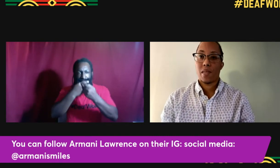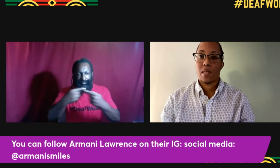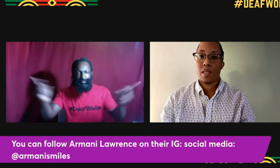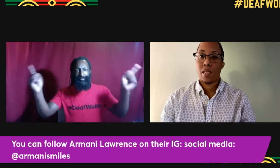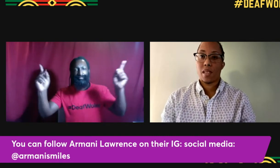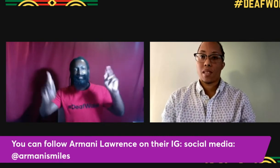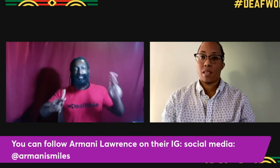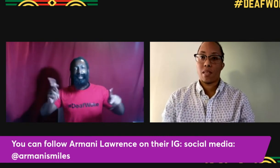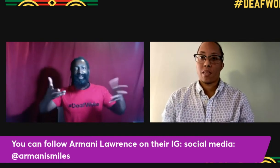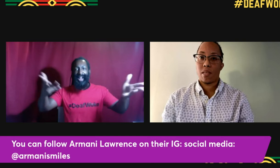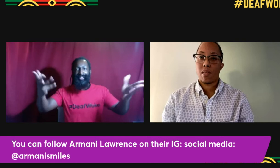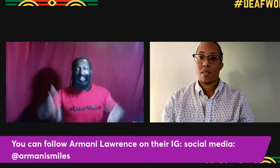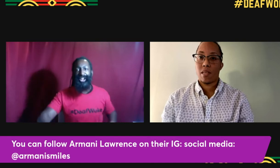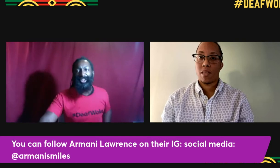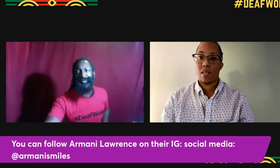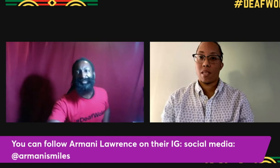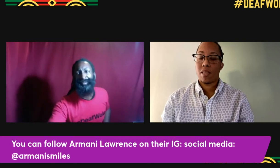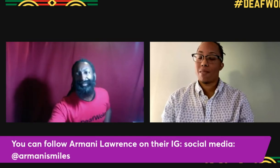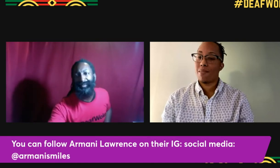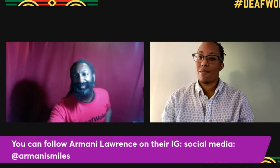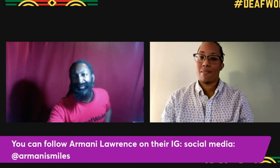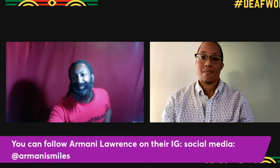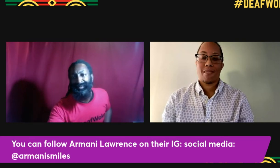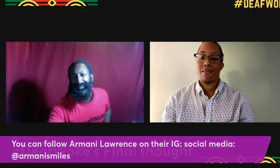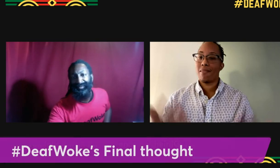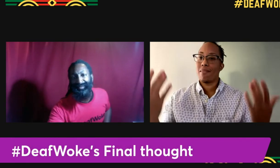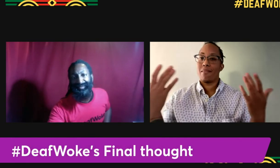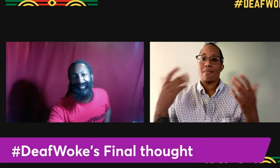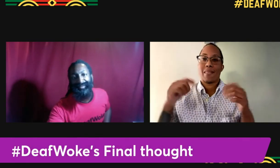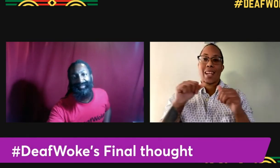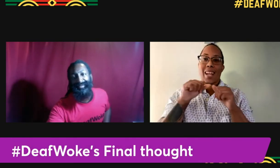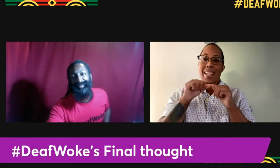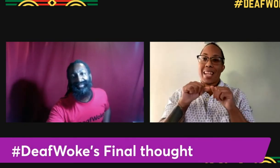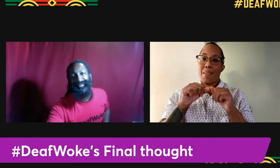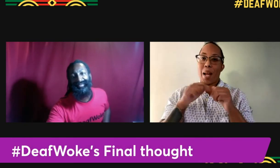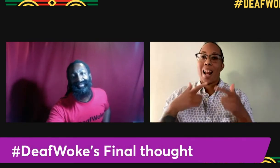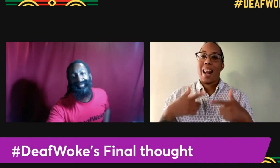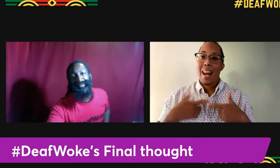Armani, you have any last words that you would like to tell?